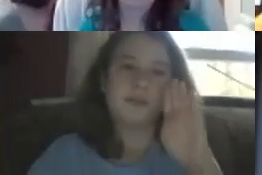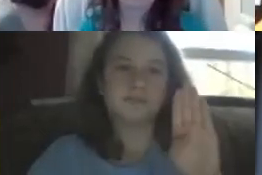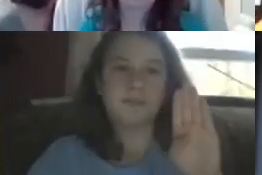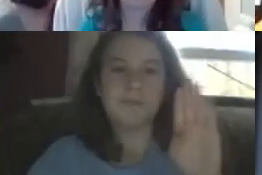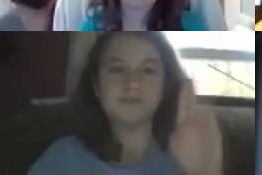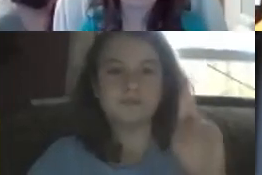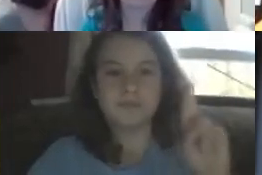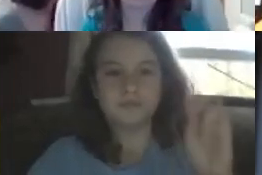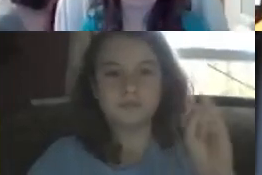to practice.